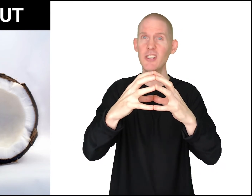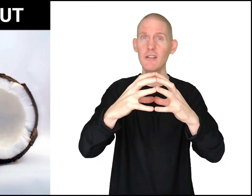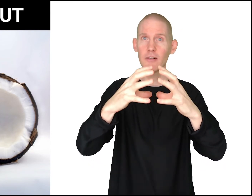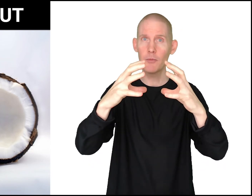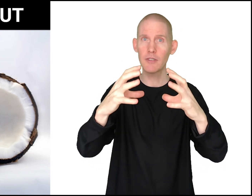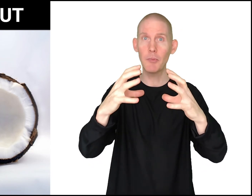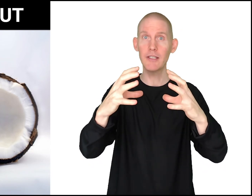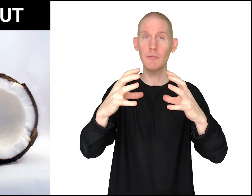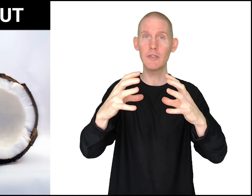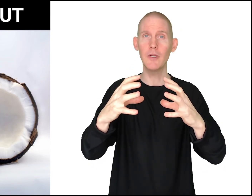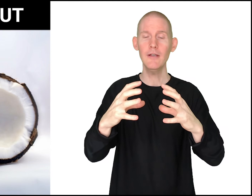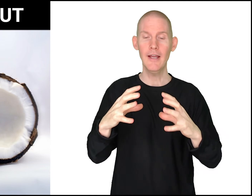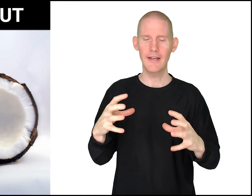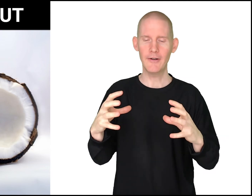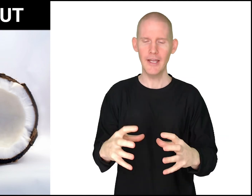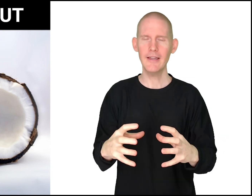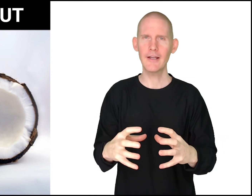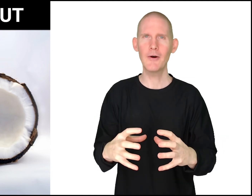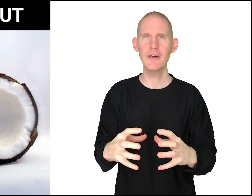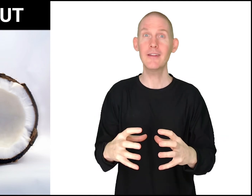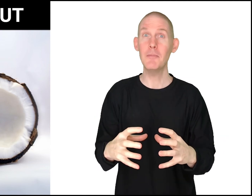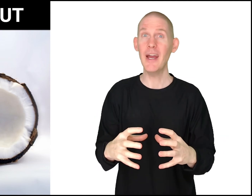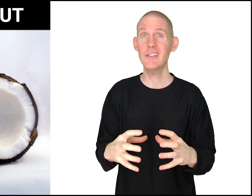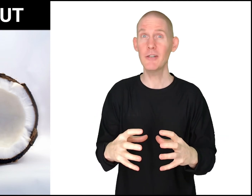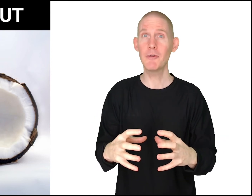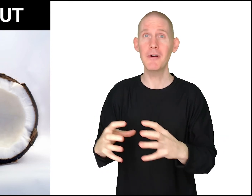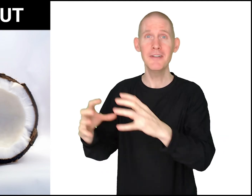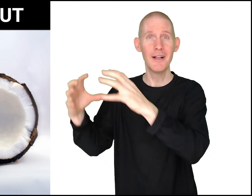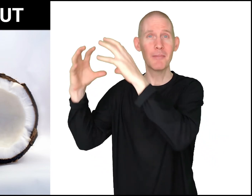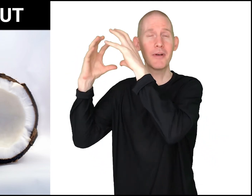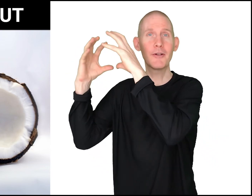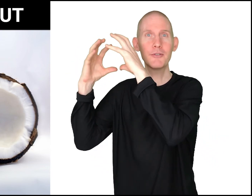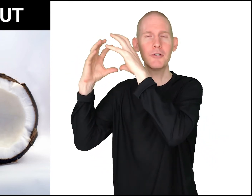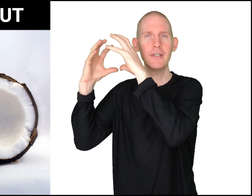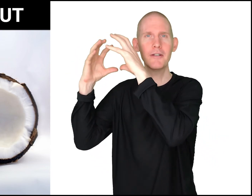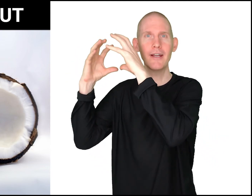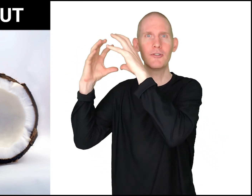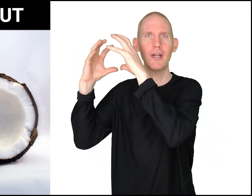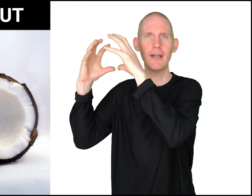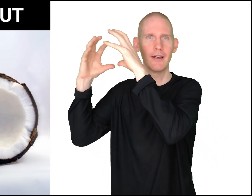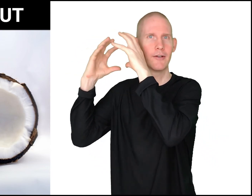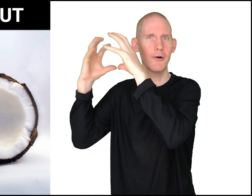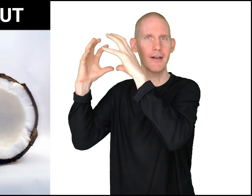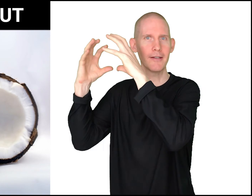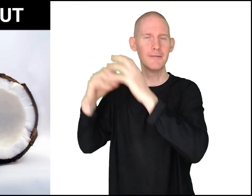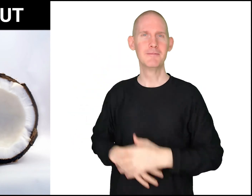a little bit of space in between. Now take that coconut, the imaginary one, put it close to your ear and shake. Coconut.